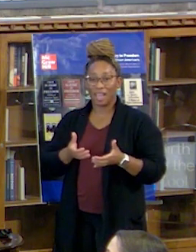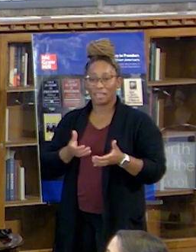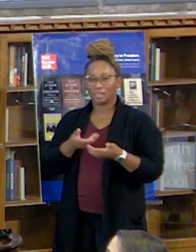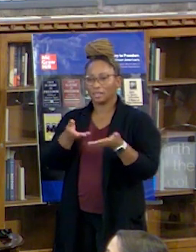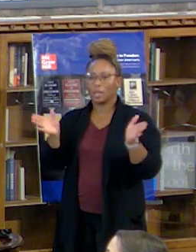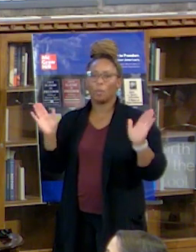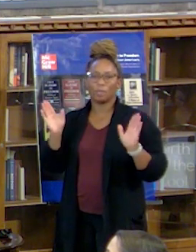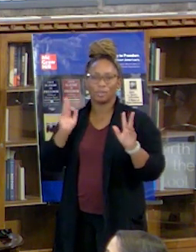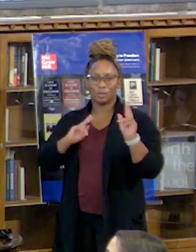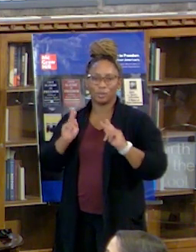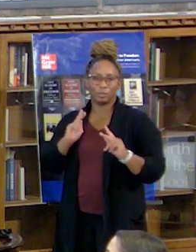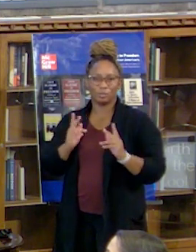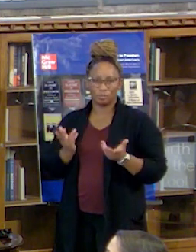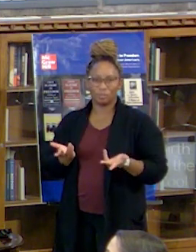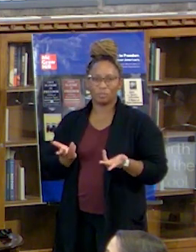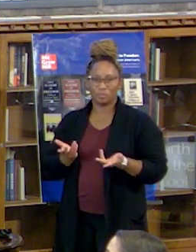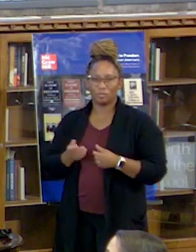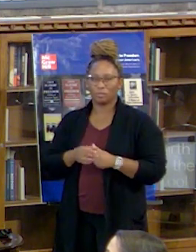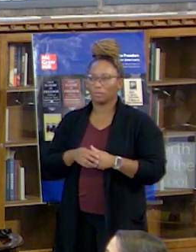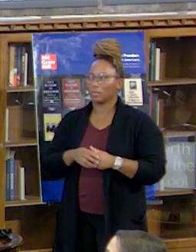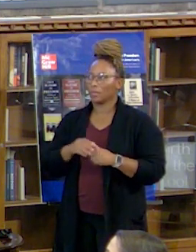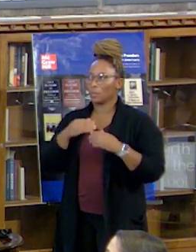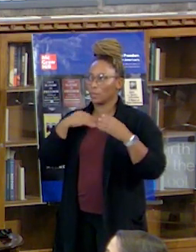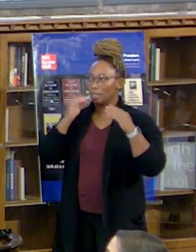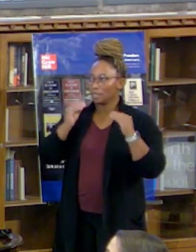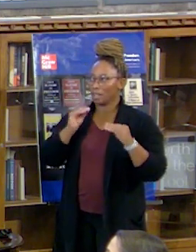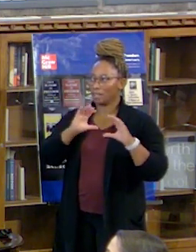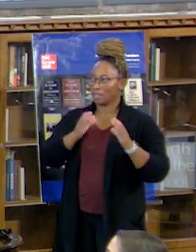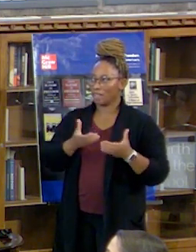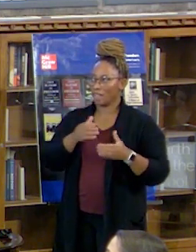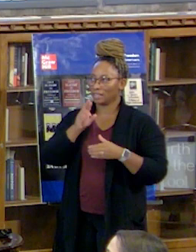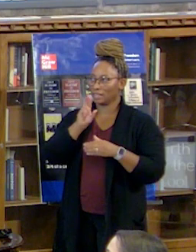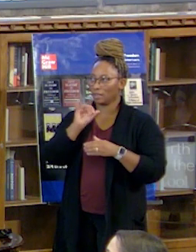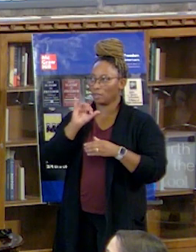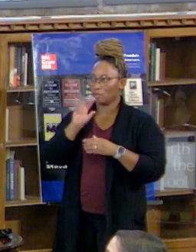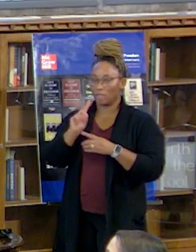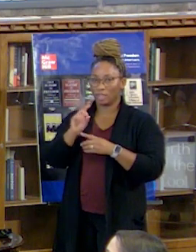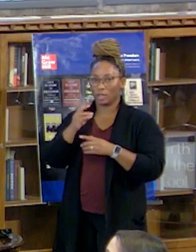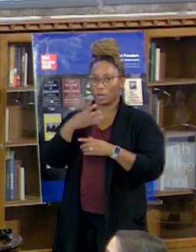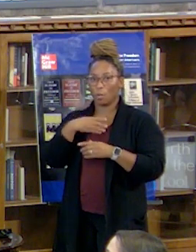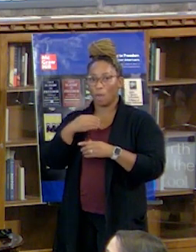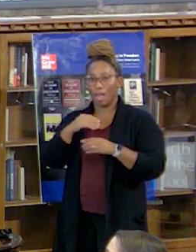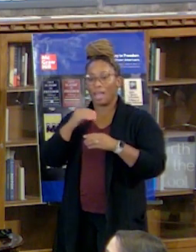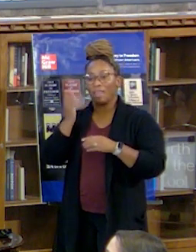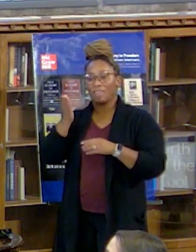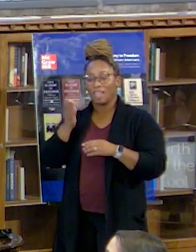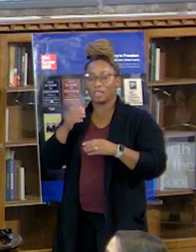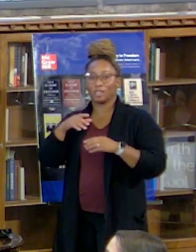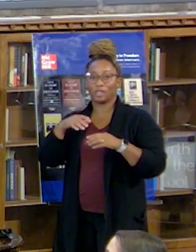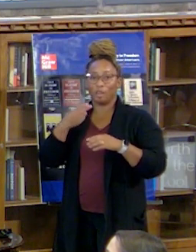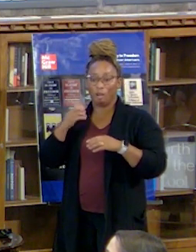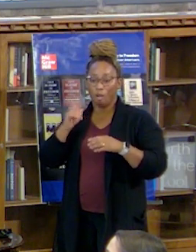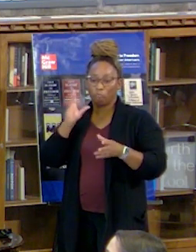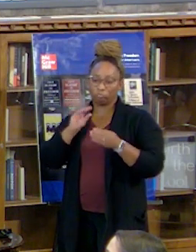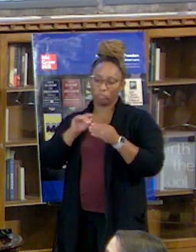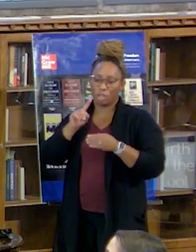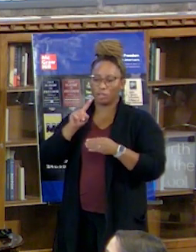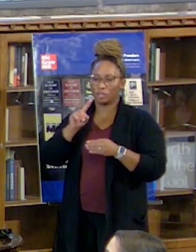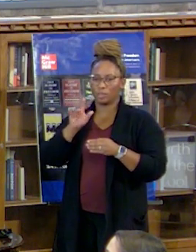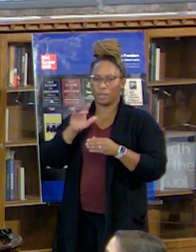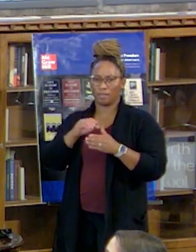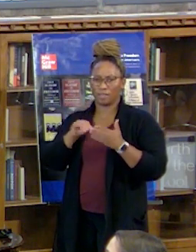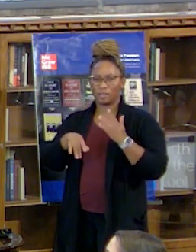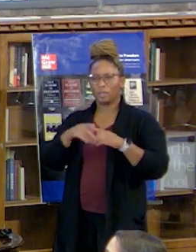open to we taught the class in the Richard White lectric Hall which holds 175 schools and we